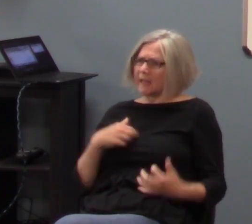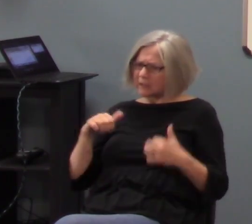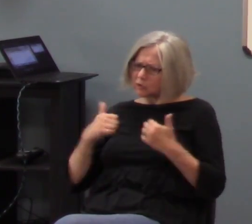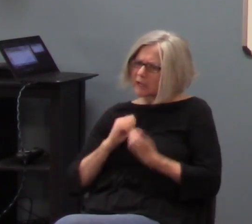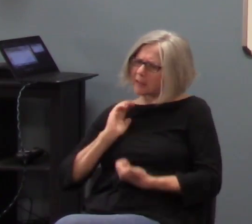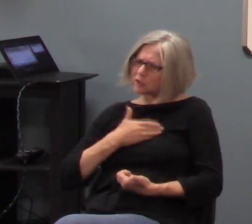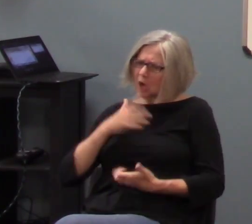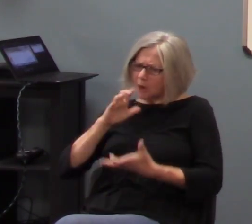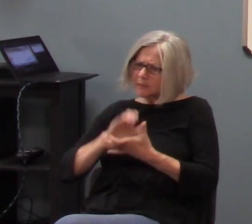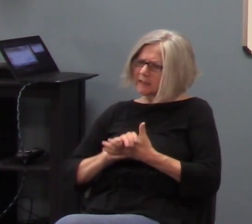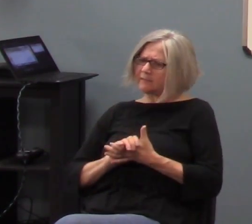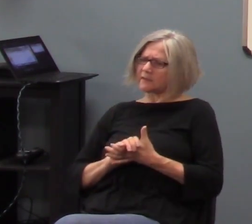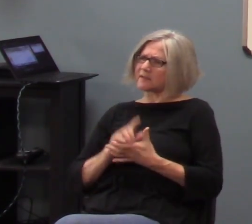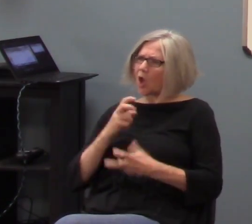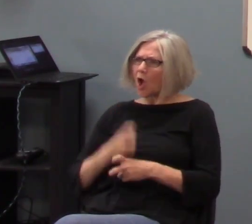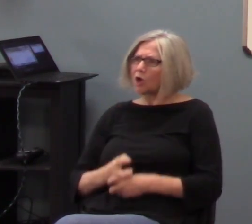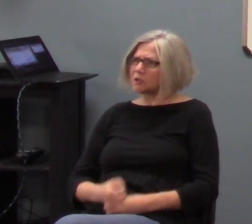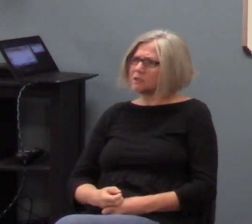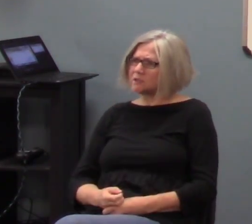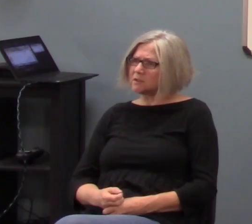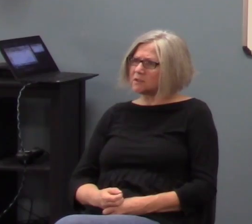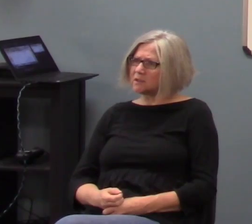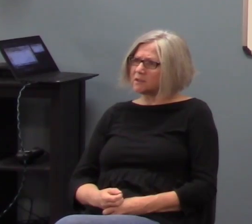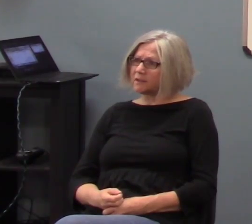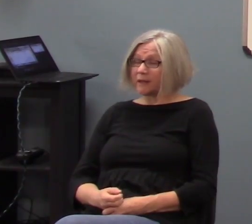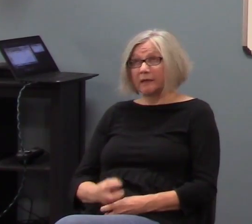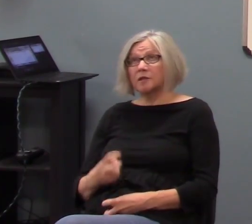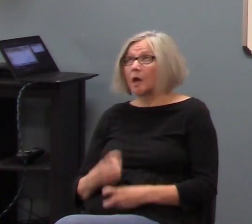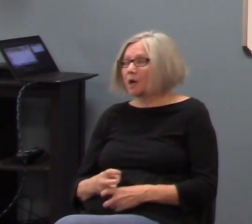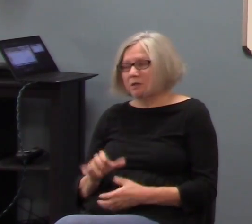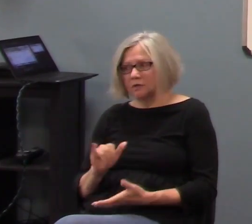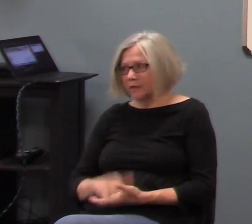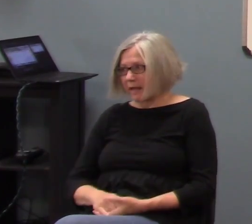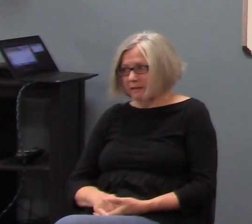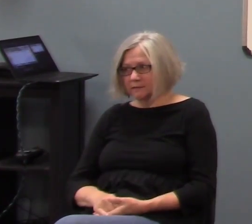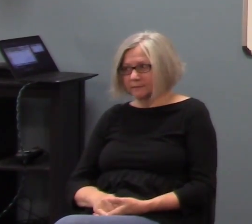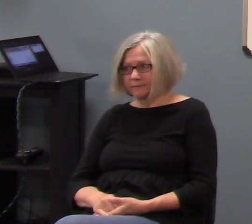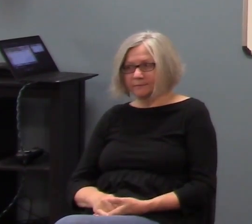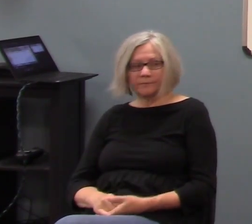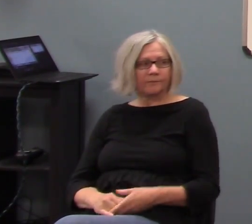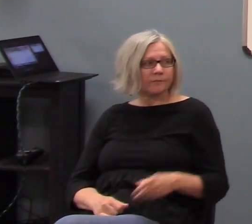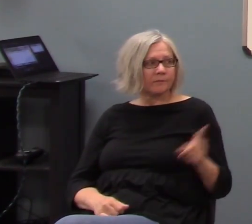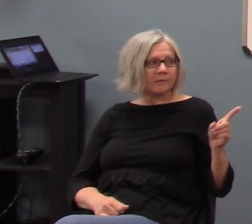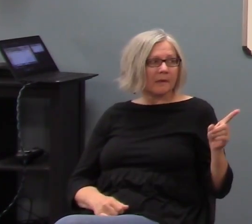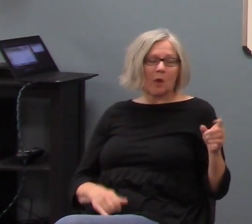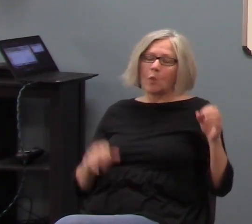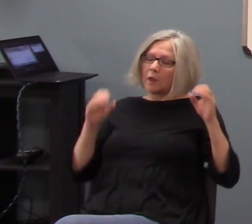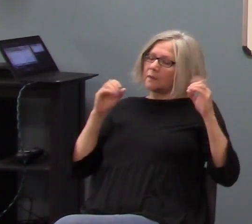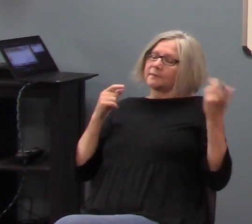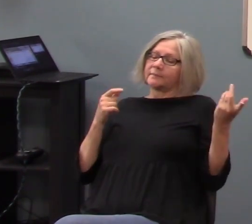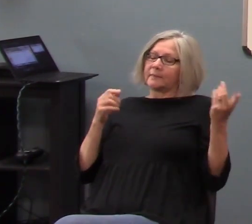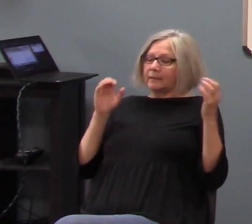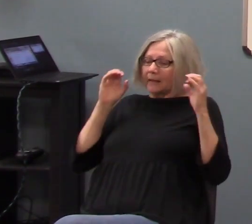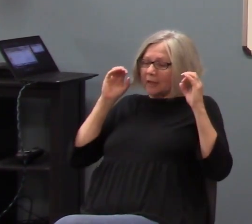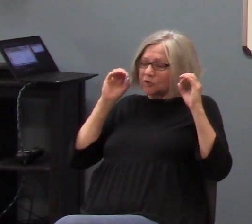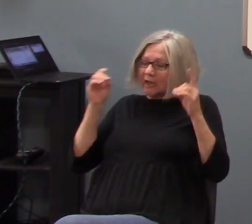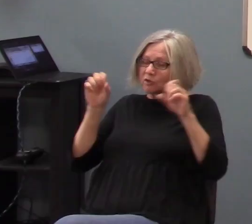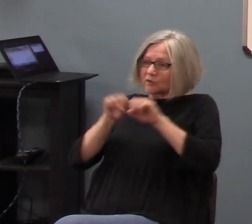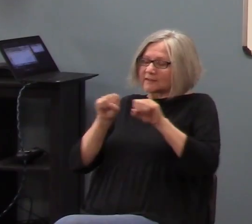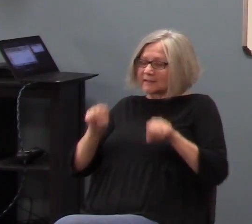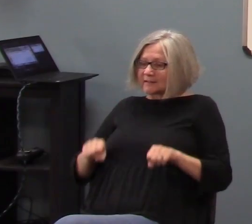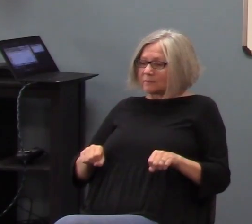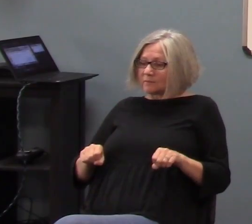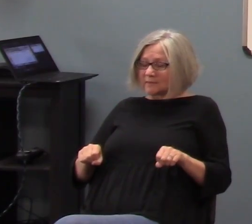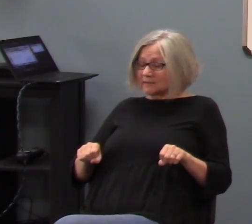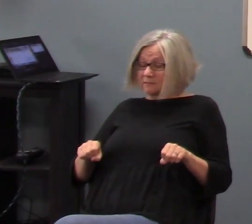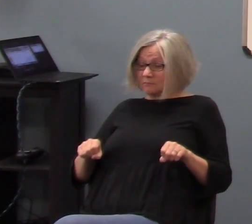our own beliefs is actually really hard. It's really hard to do. Educational systems to put stuff in the textbook. Will it